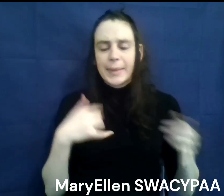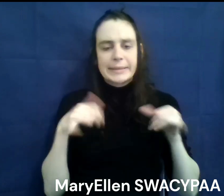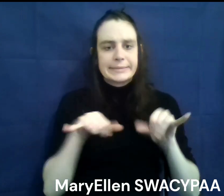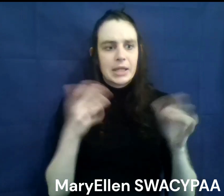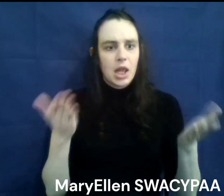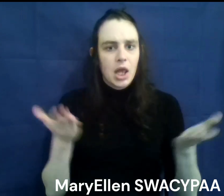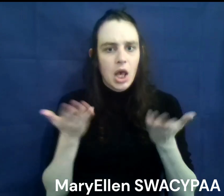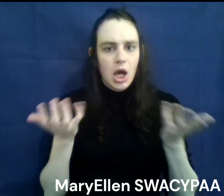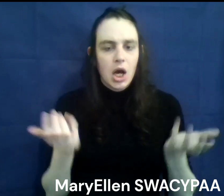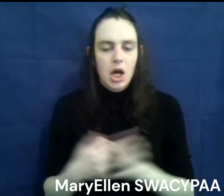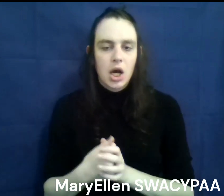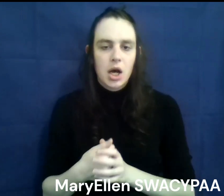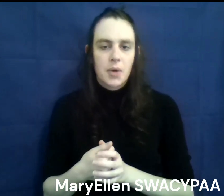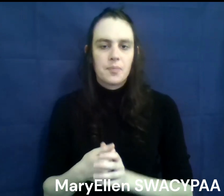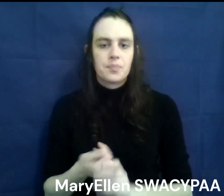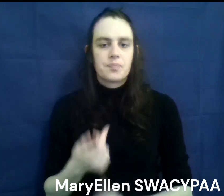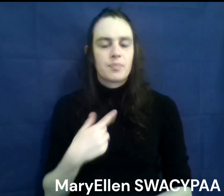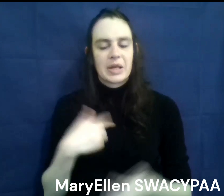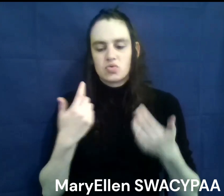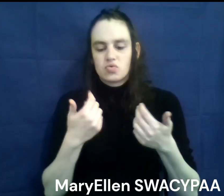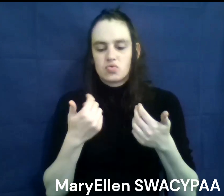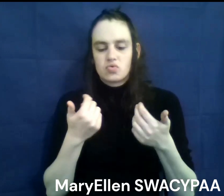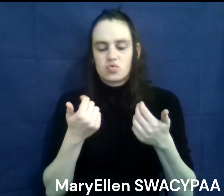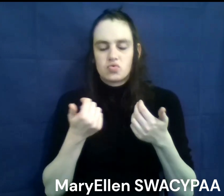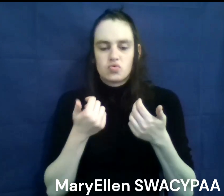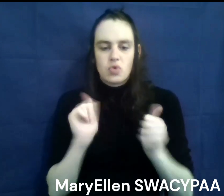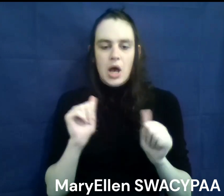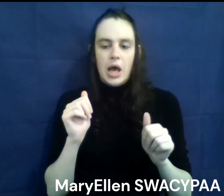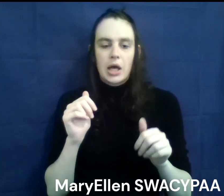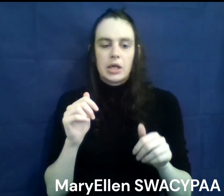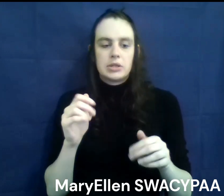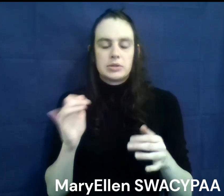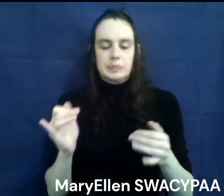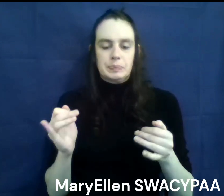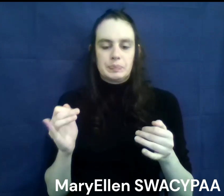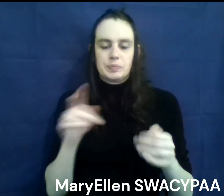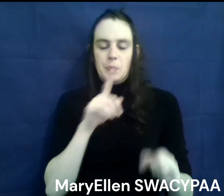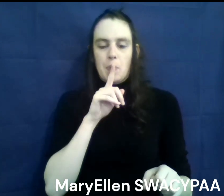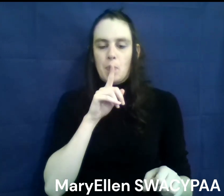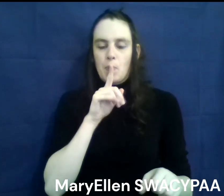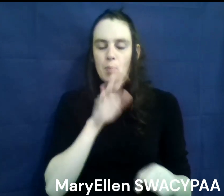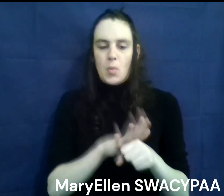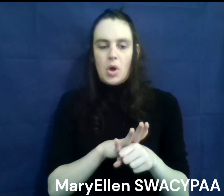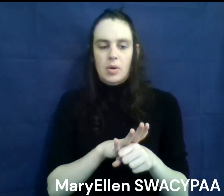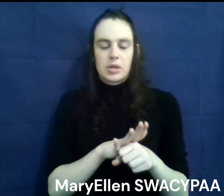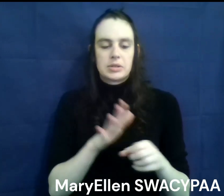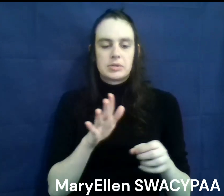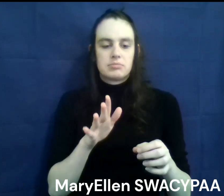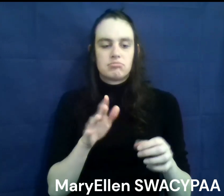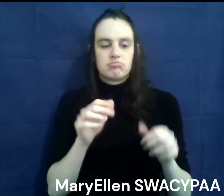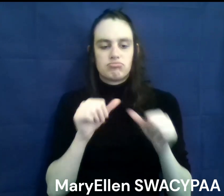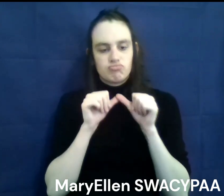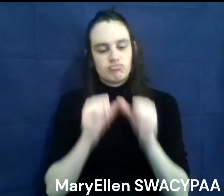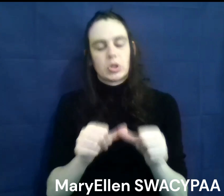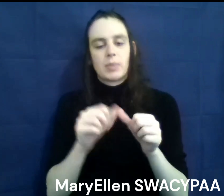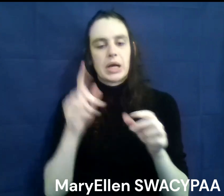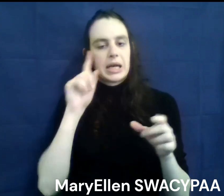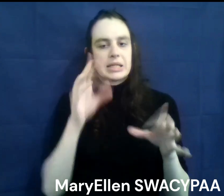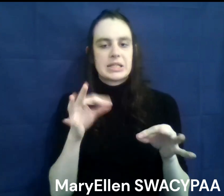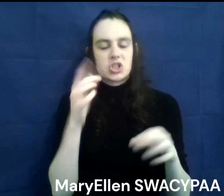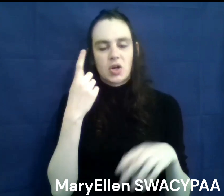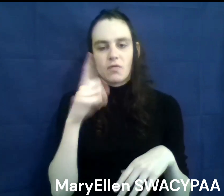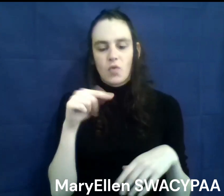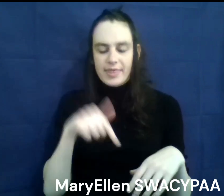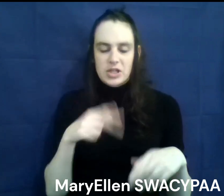it too. I had tried to make a final decision to this temporary problem that I face. And that's how I got into